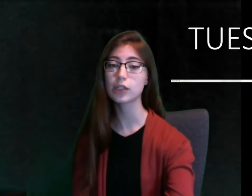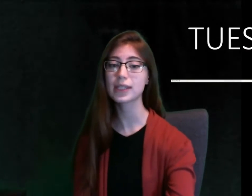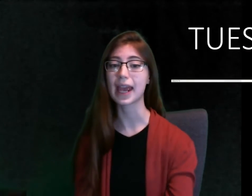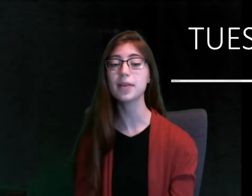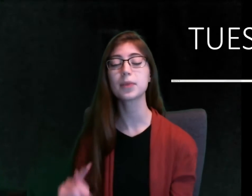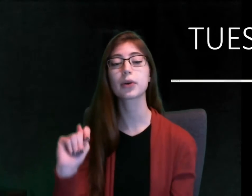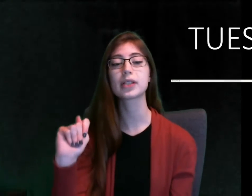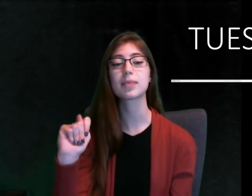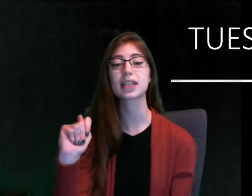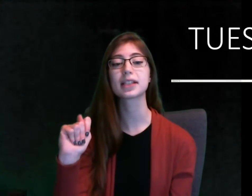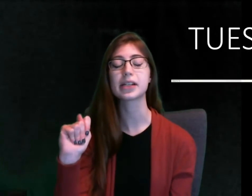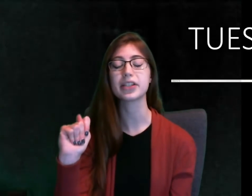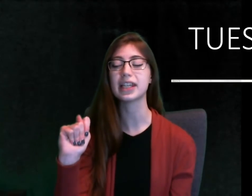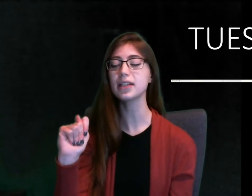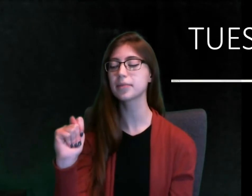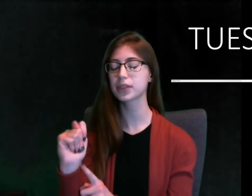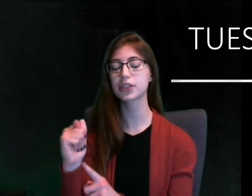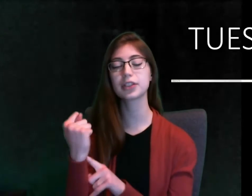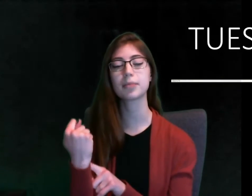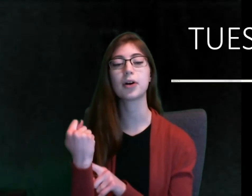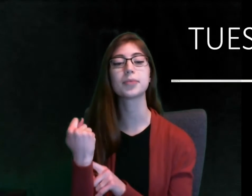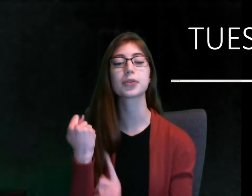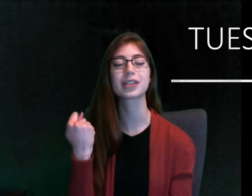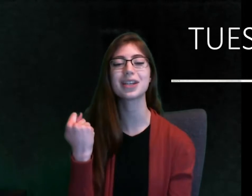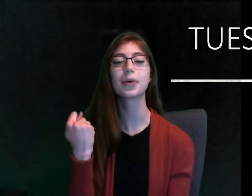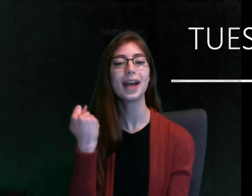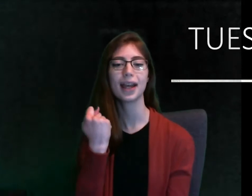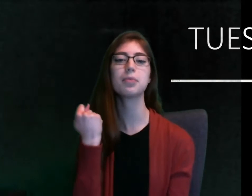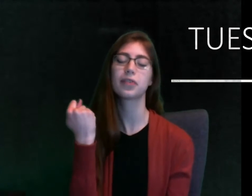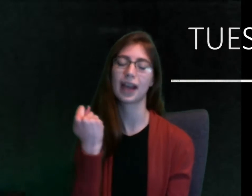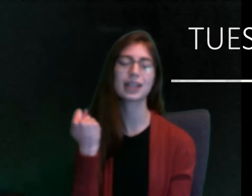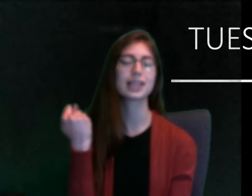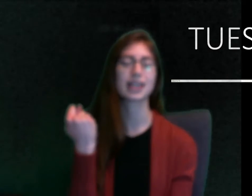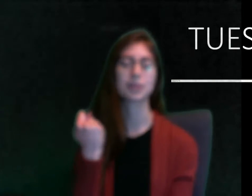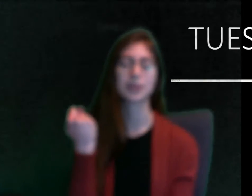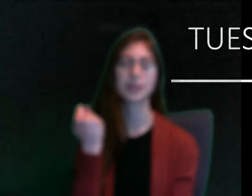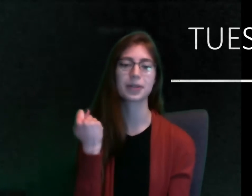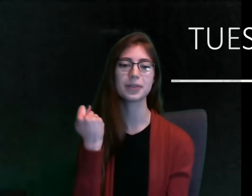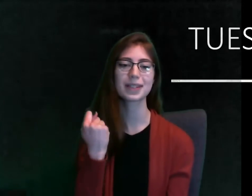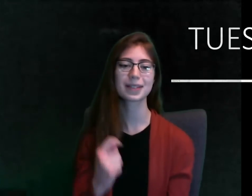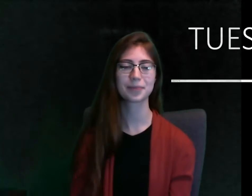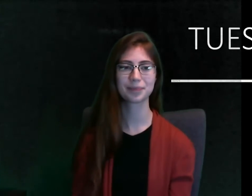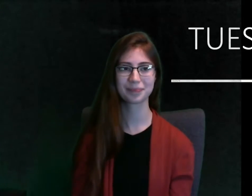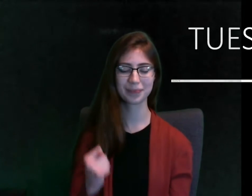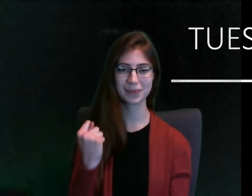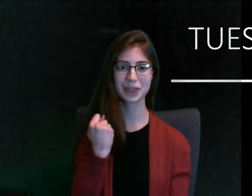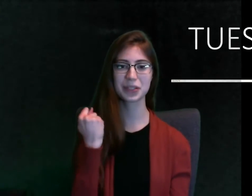Tuesday, you're going to make the letter T, turn your palm towards you, and move that in the same little circles.